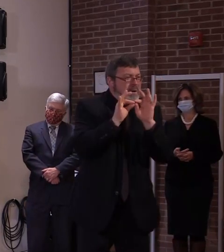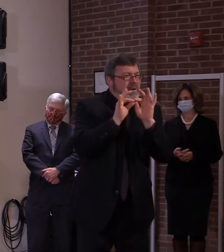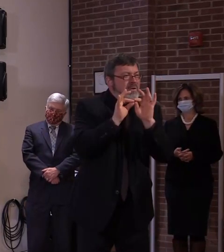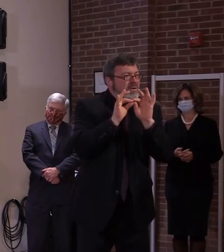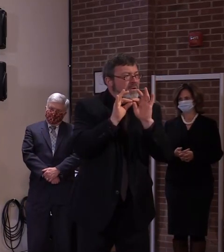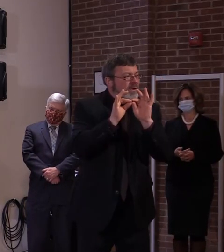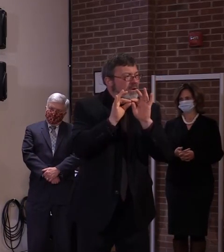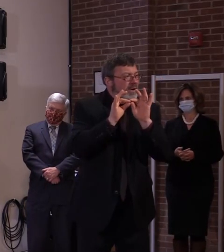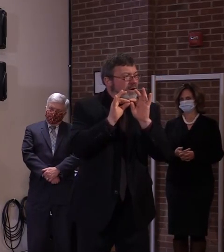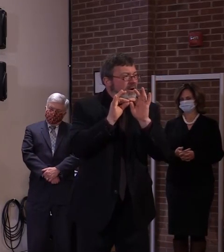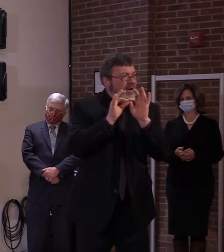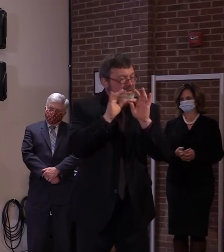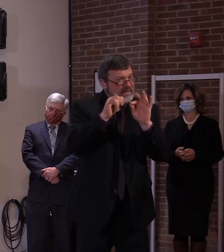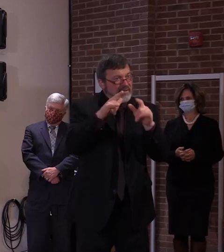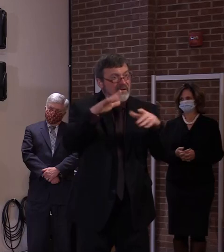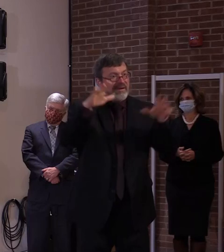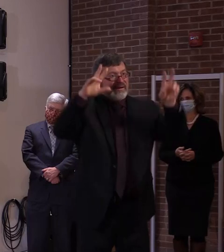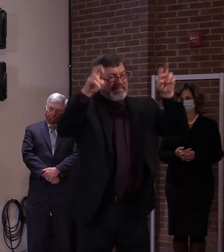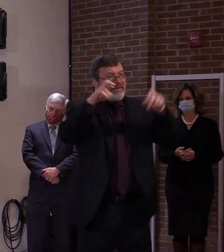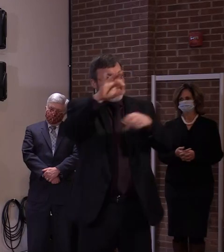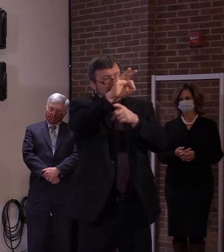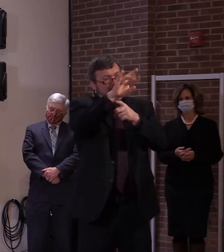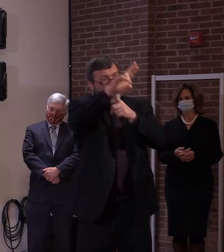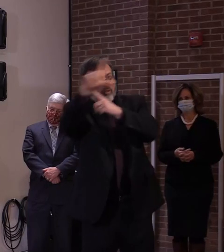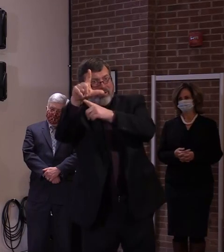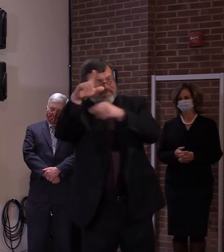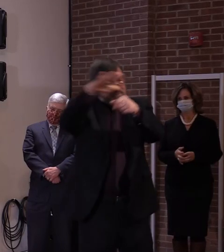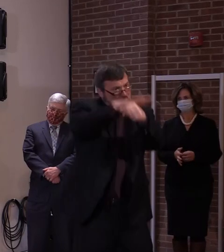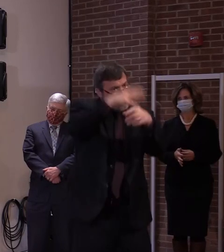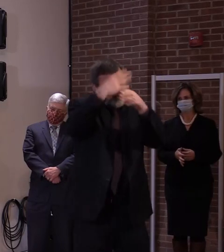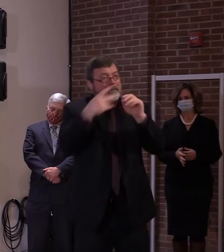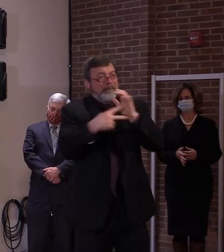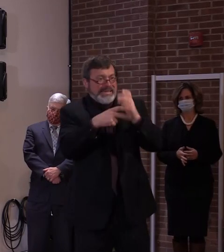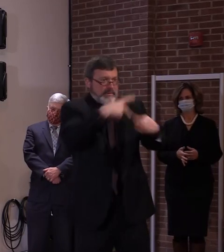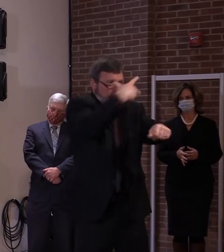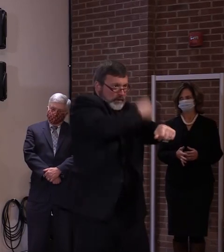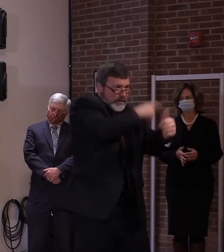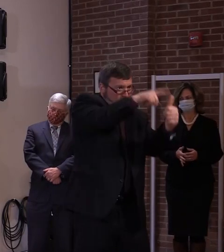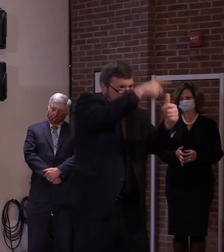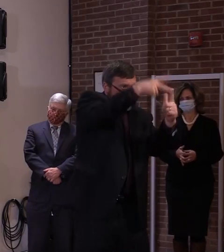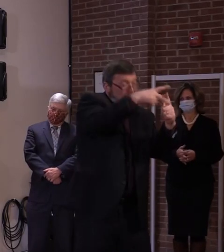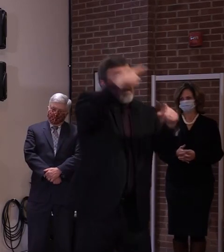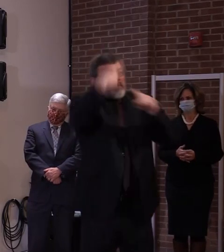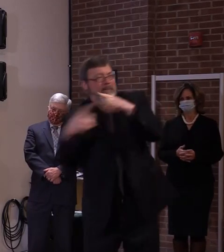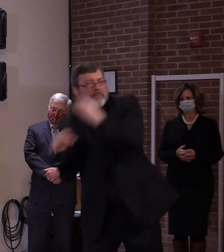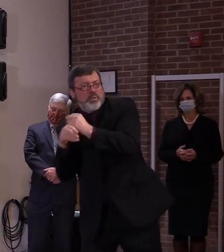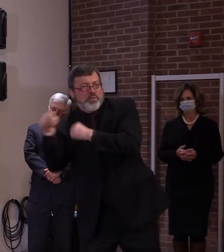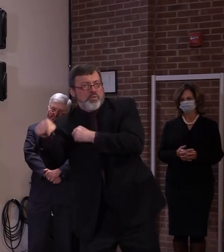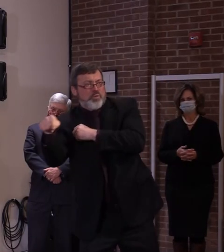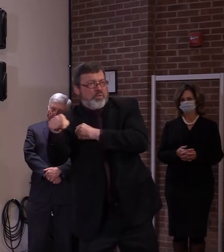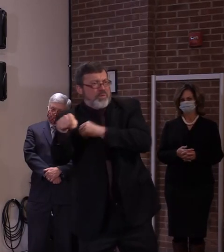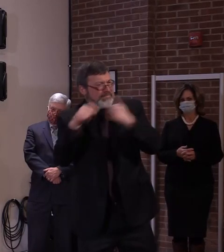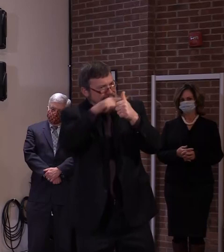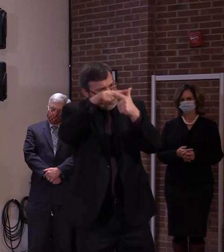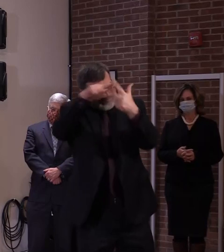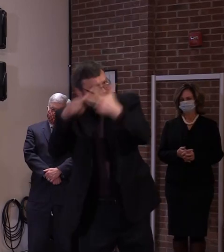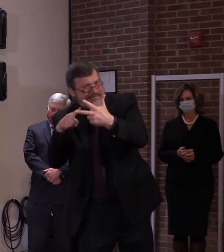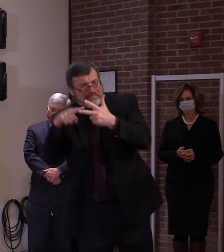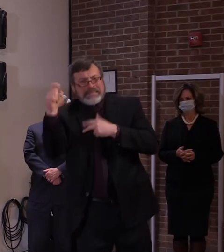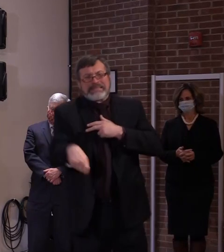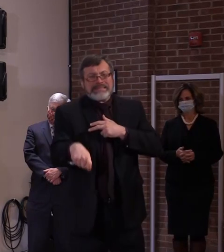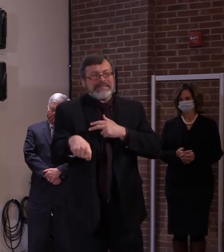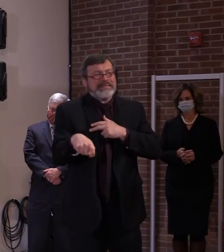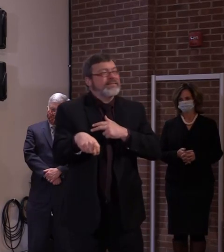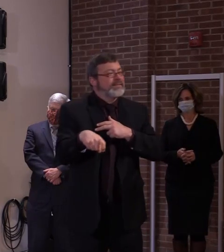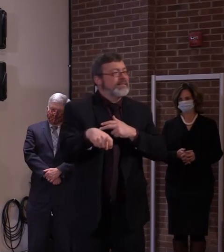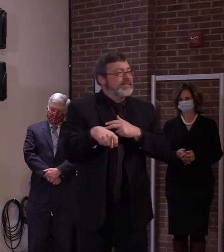being vaccinated and having a booster shot. Boosters are free, safe, and as you've seen, available in Vermont